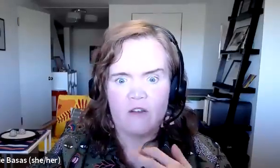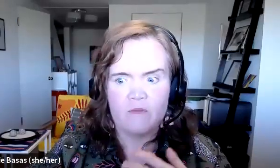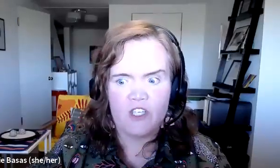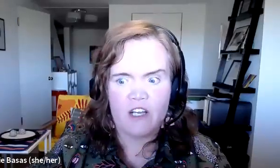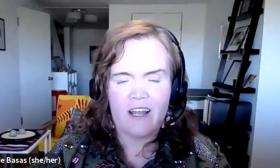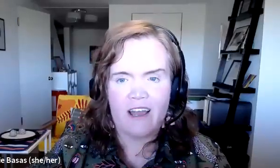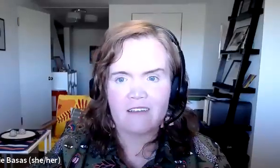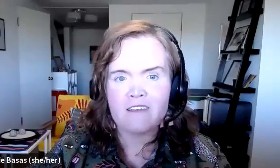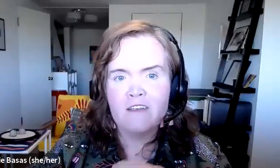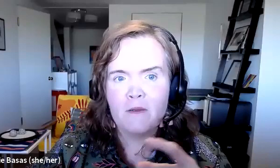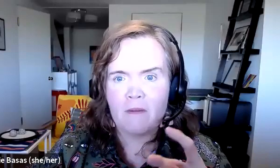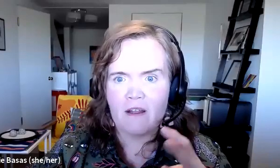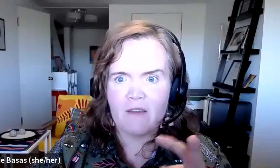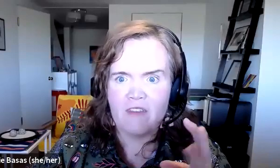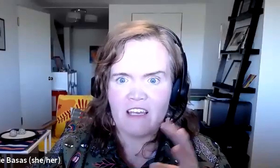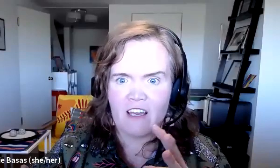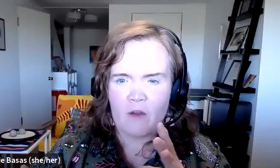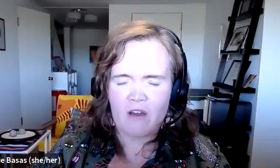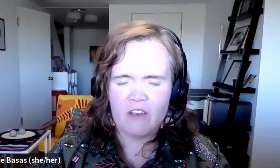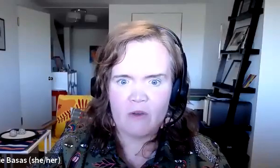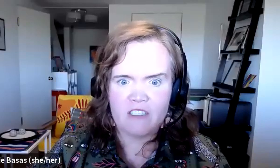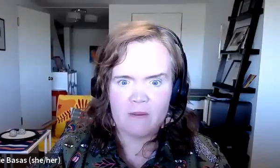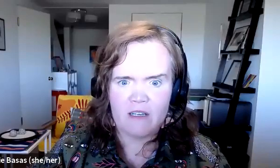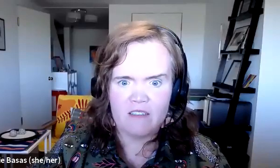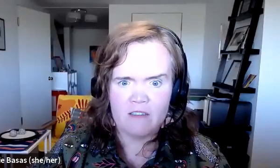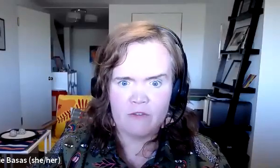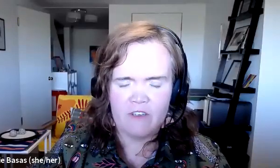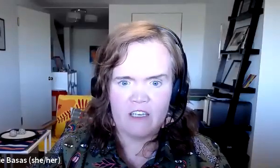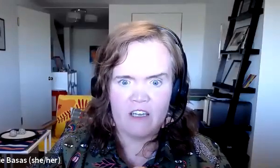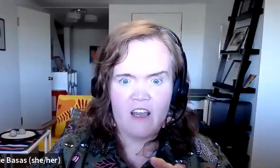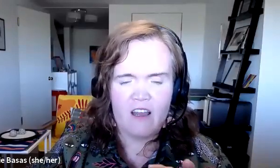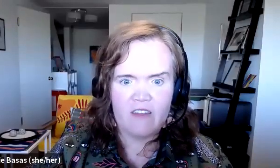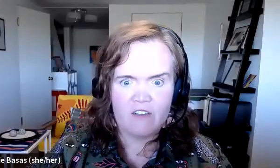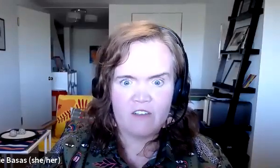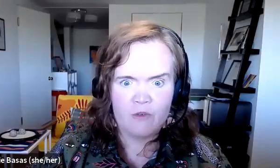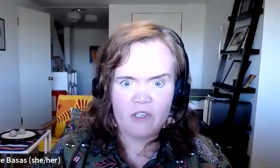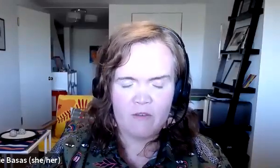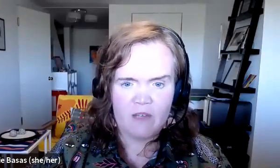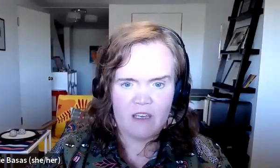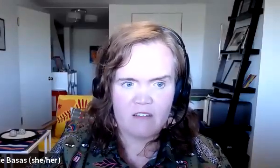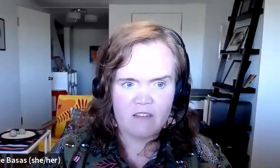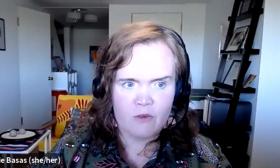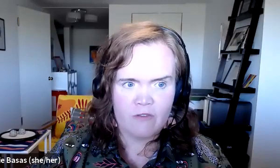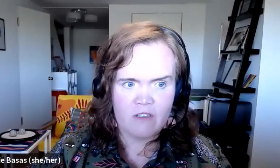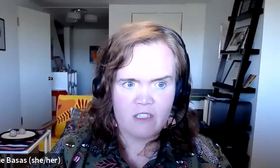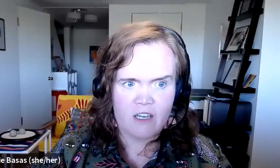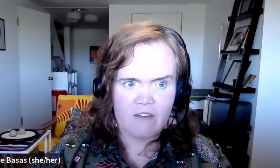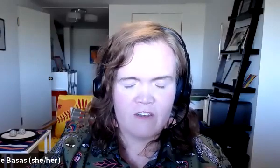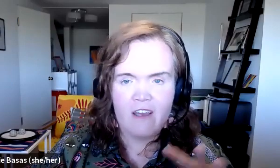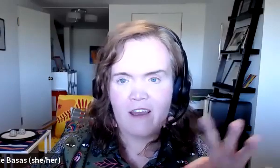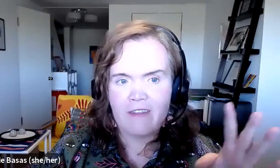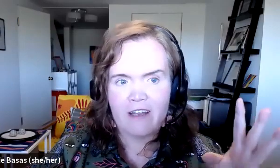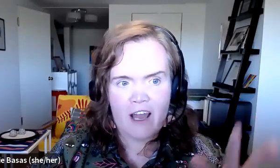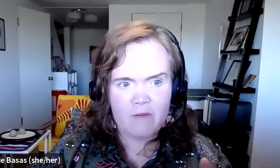to share next, but I'm thinking about your experience, Sophie, and then Julian being at the School for the